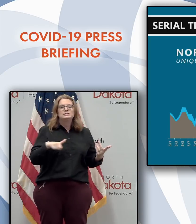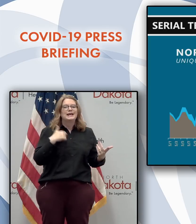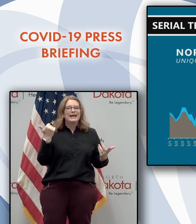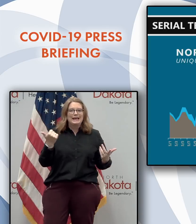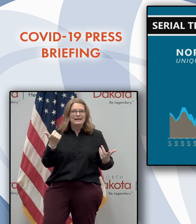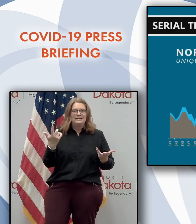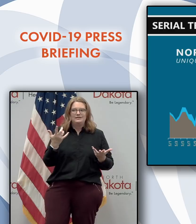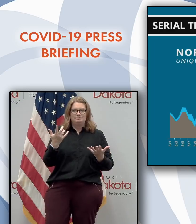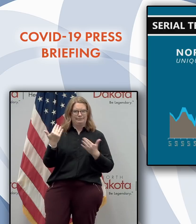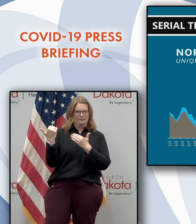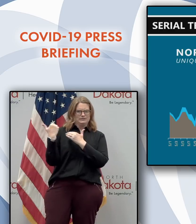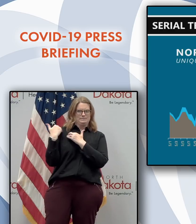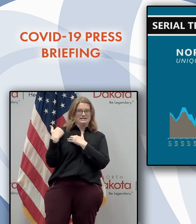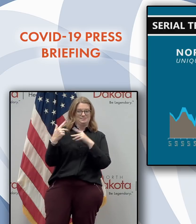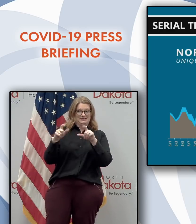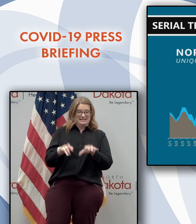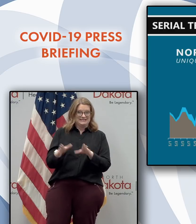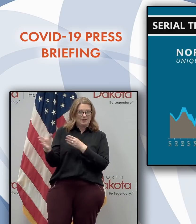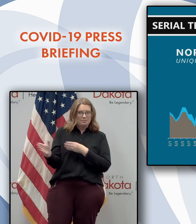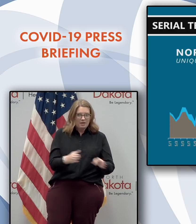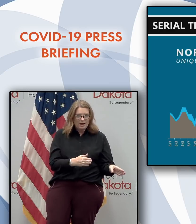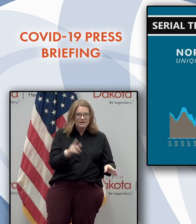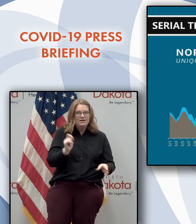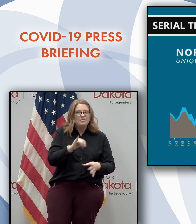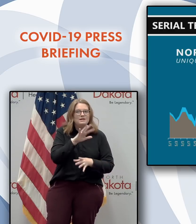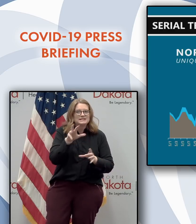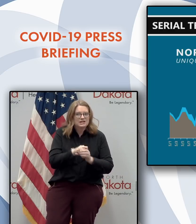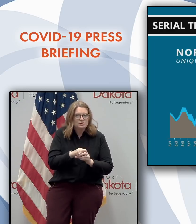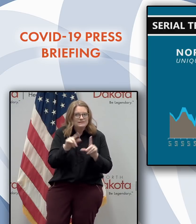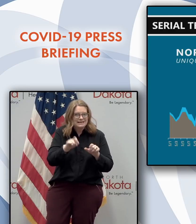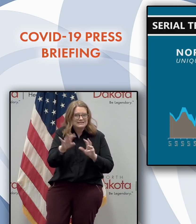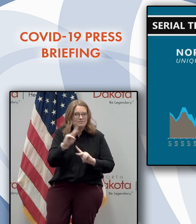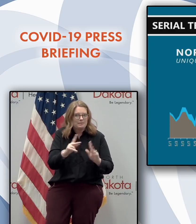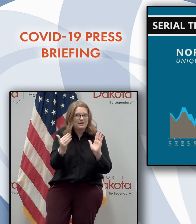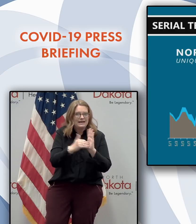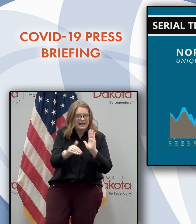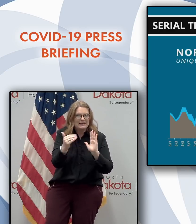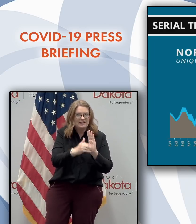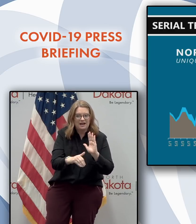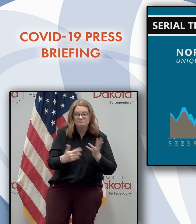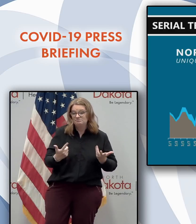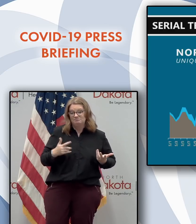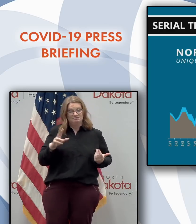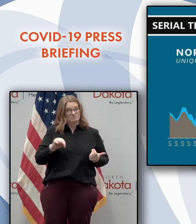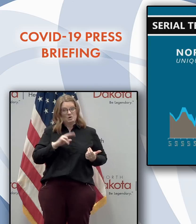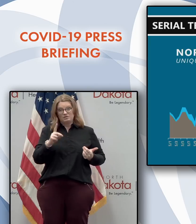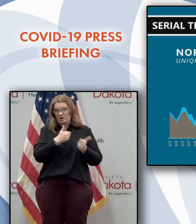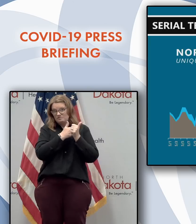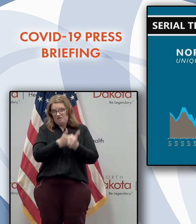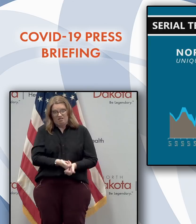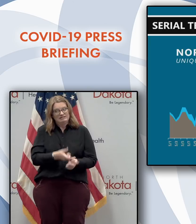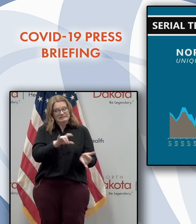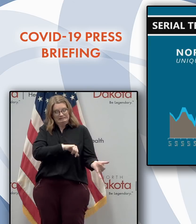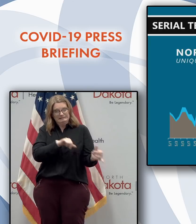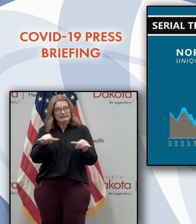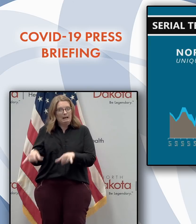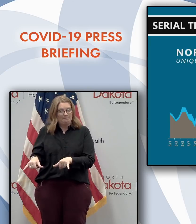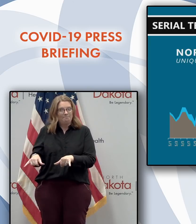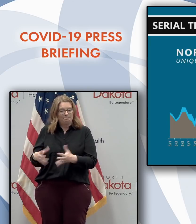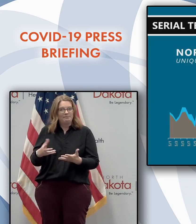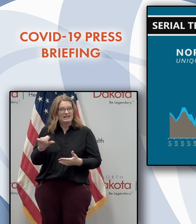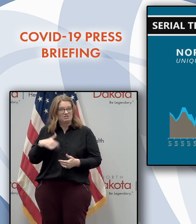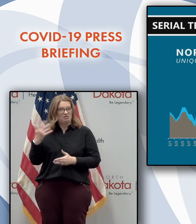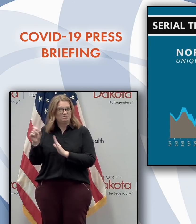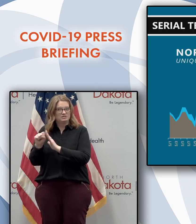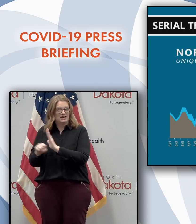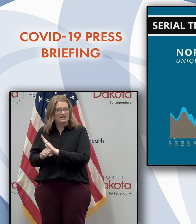responsible testing strategy has to include serial testing. North Dakota is doing it as well as anyone, and so this is